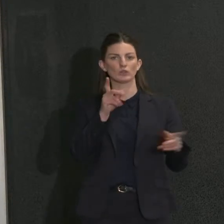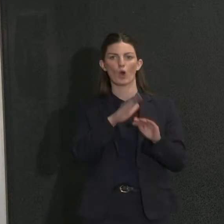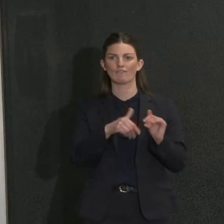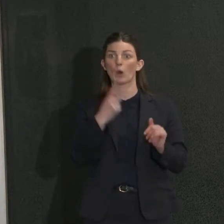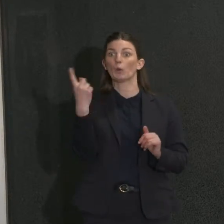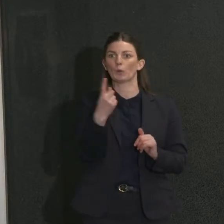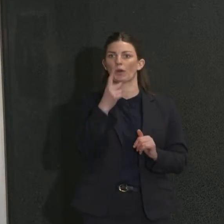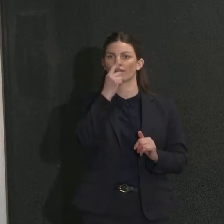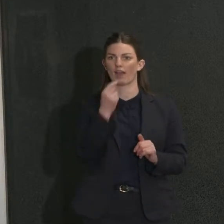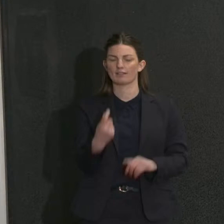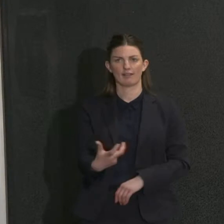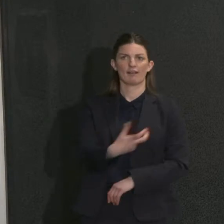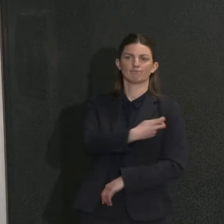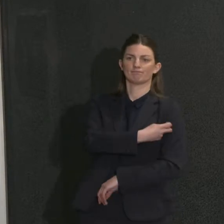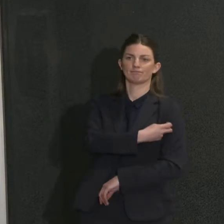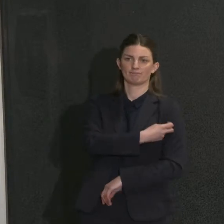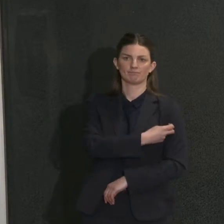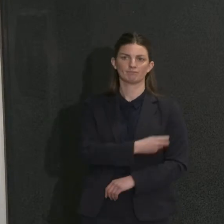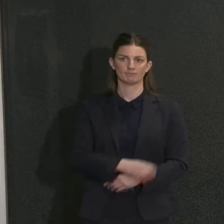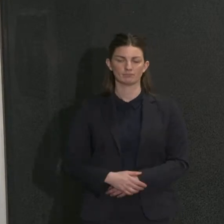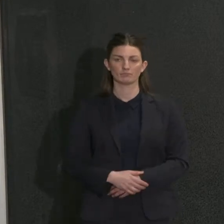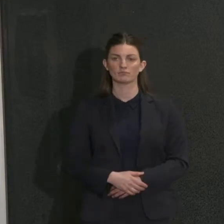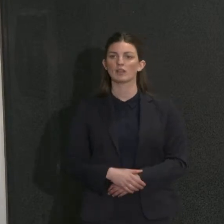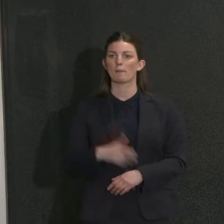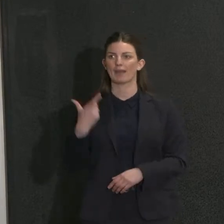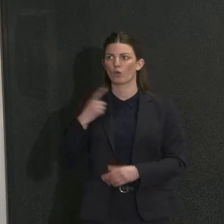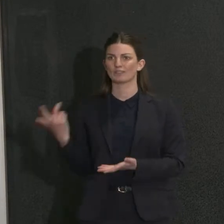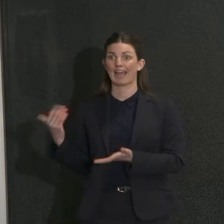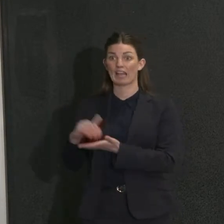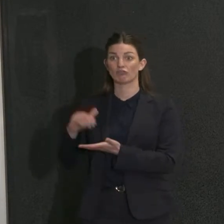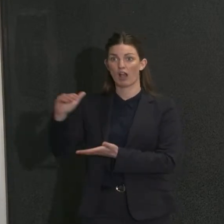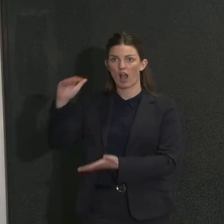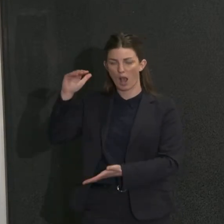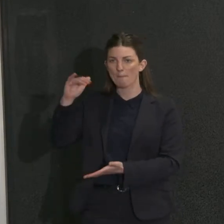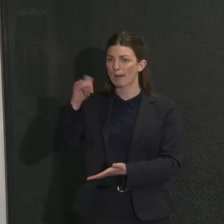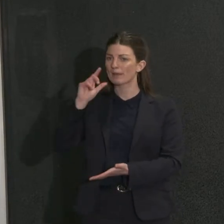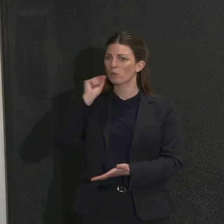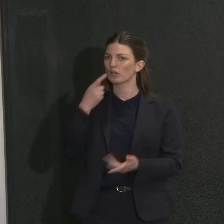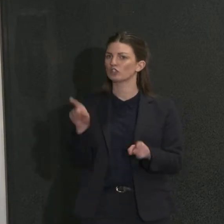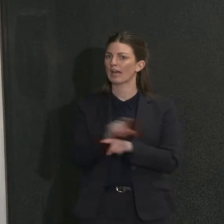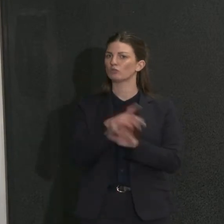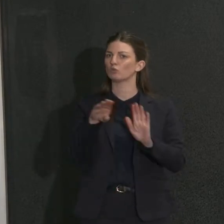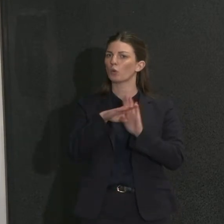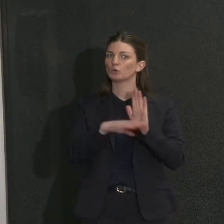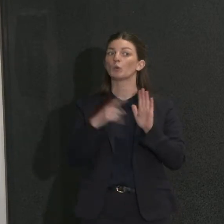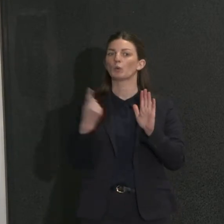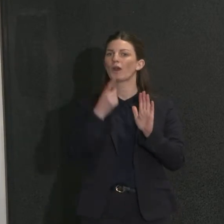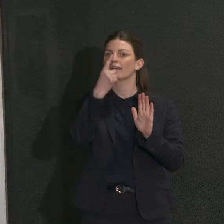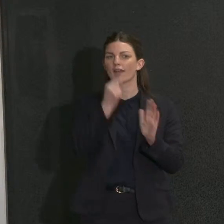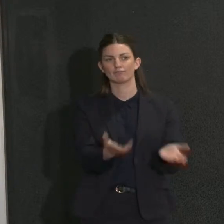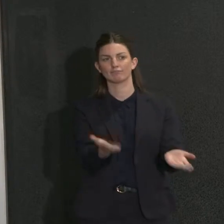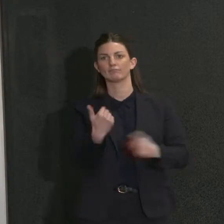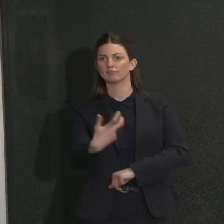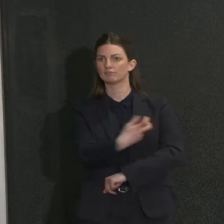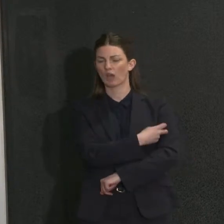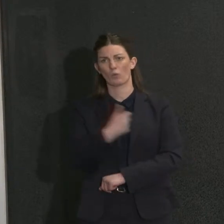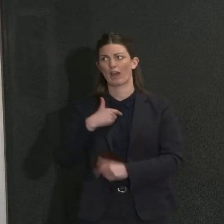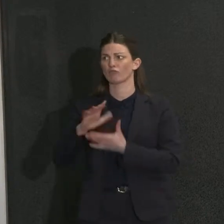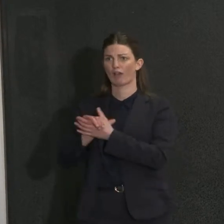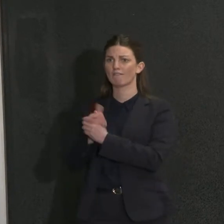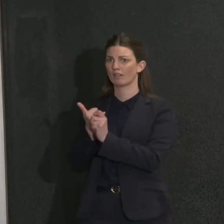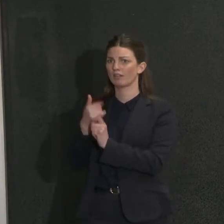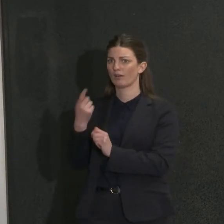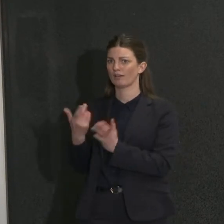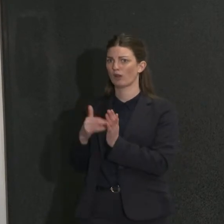change to the way the vaccine will be rolled out because we've got that supply. I do stress we're very grateful to have that additional 150,000